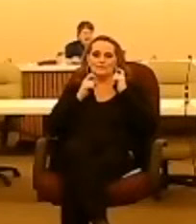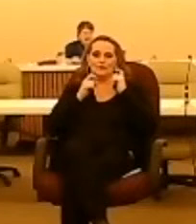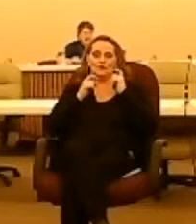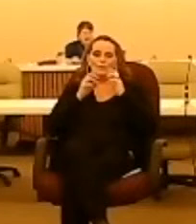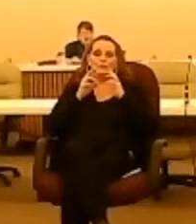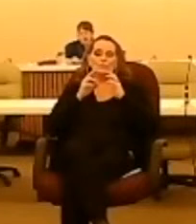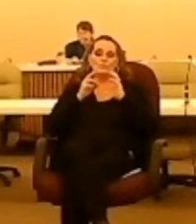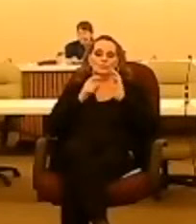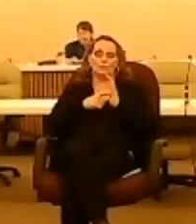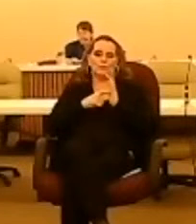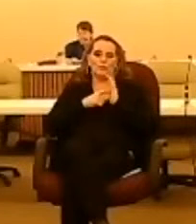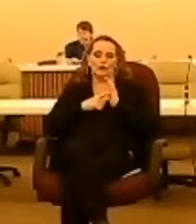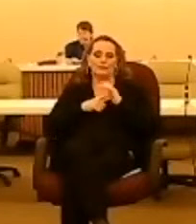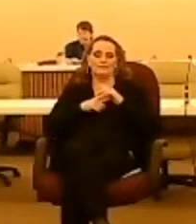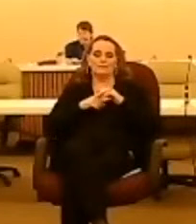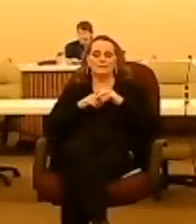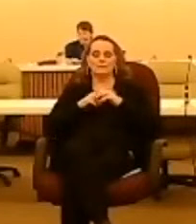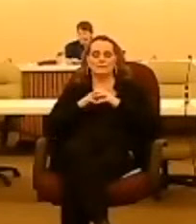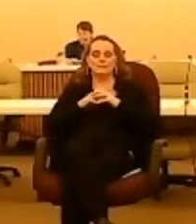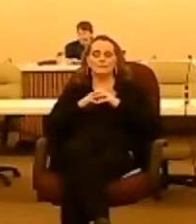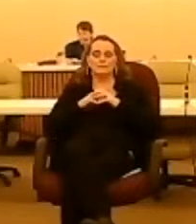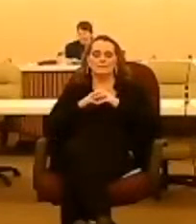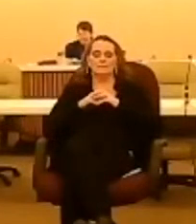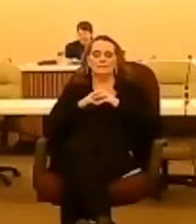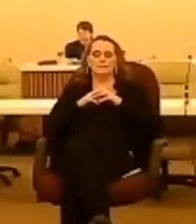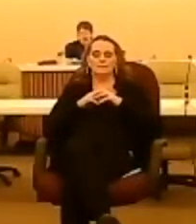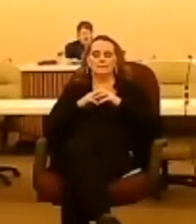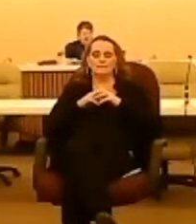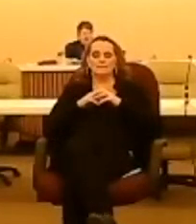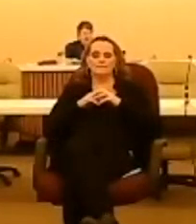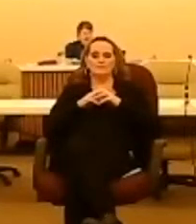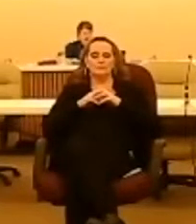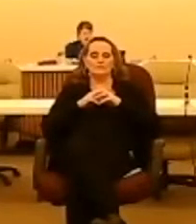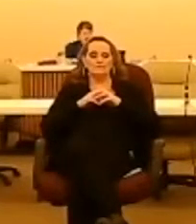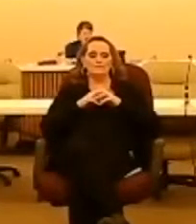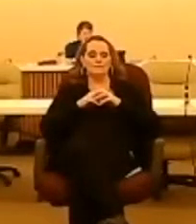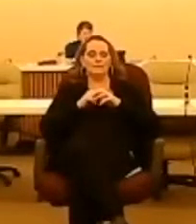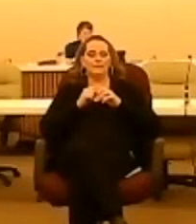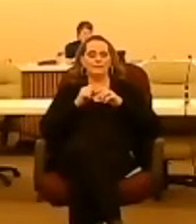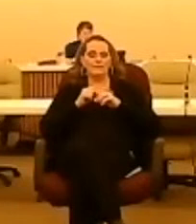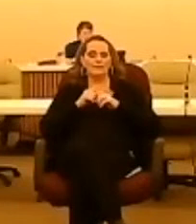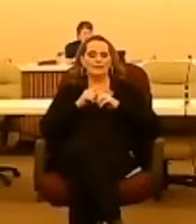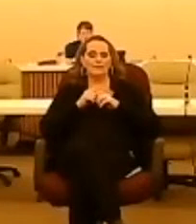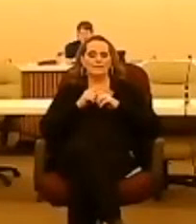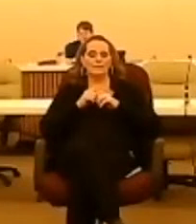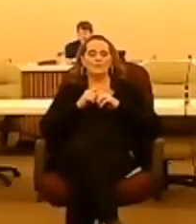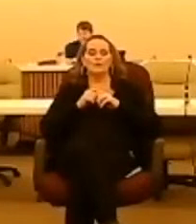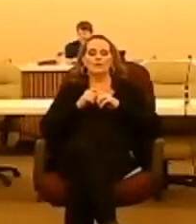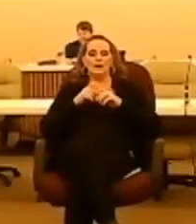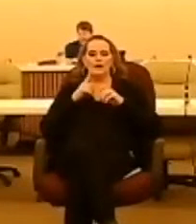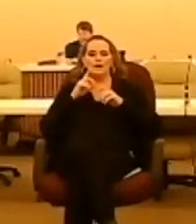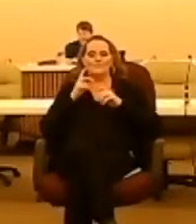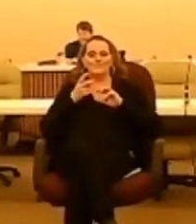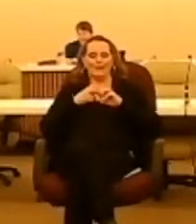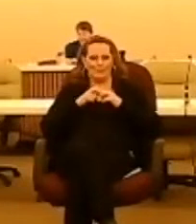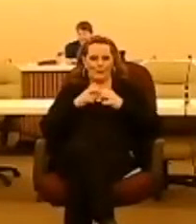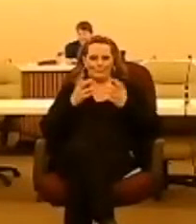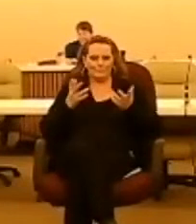CDC regarding the minimal transmission of COVID through children. The issue is